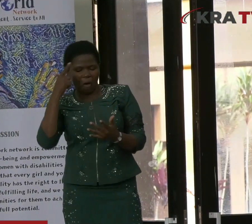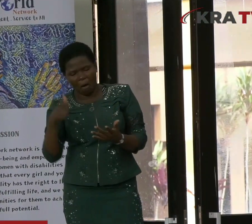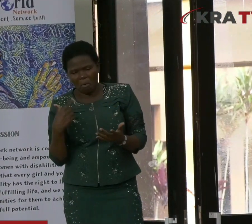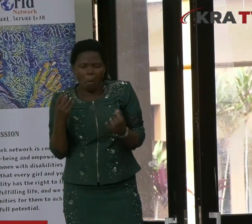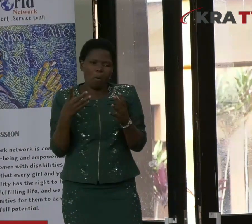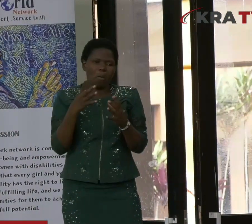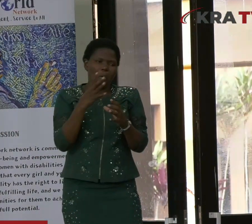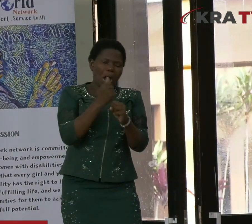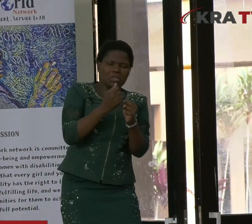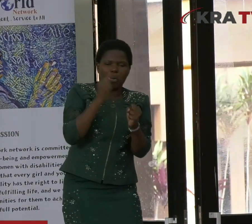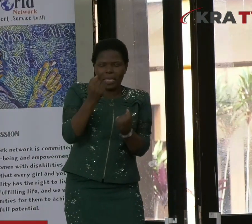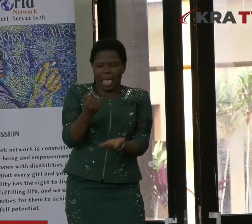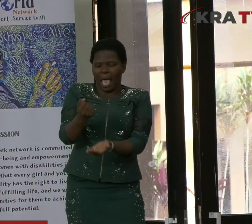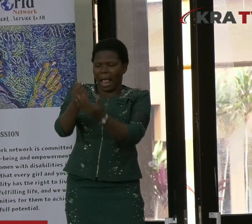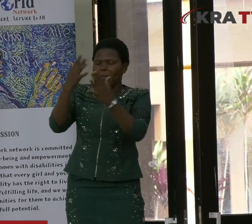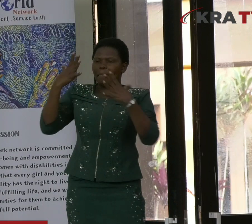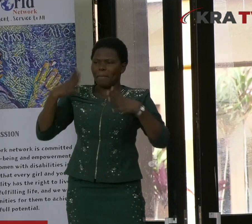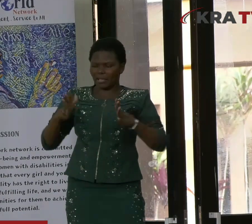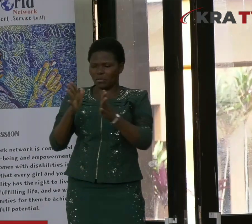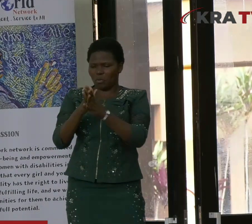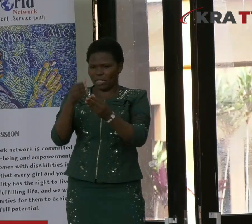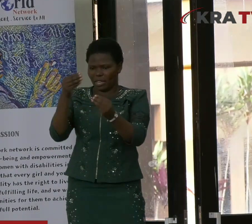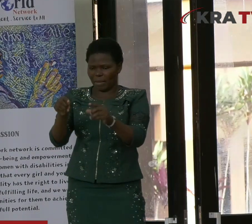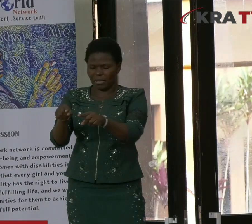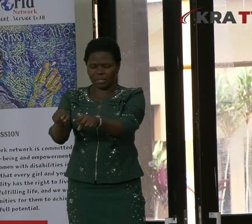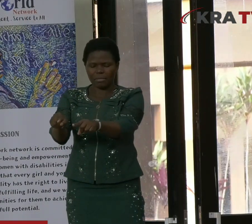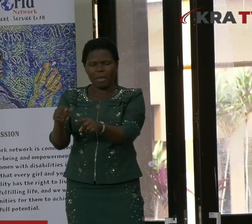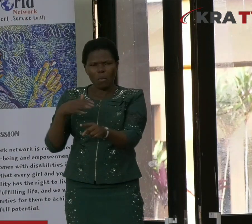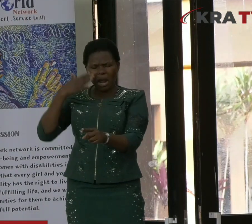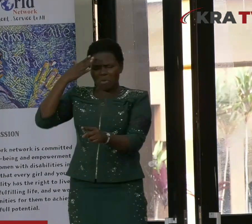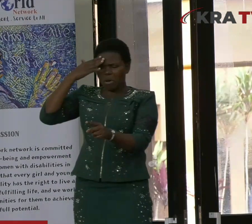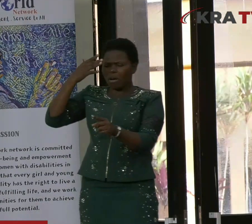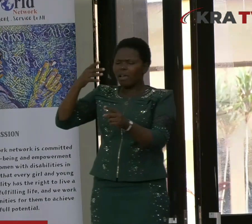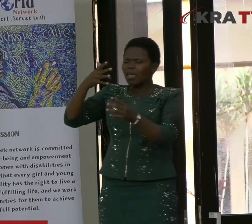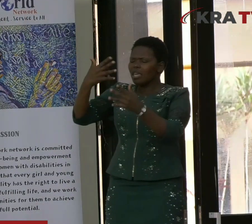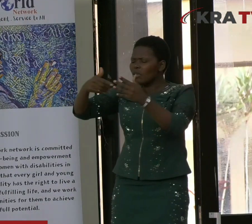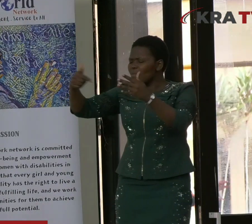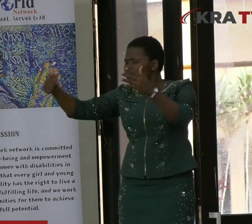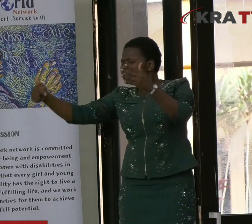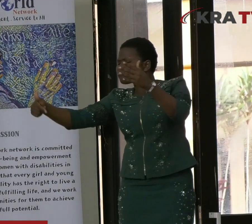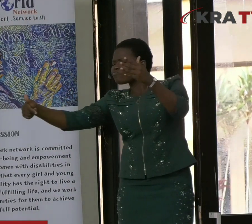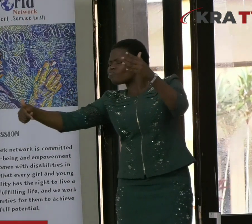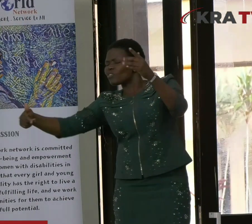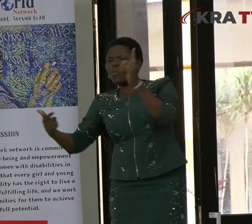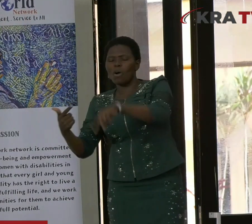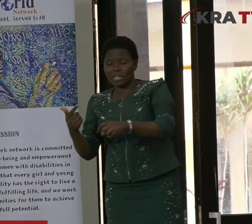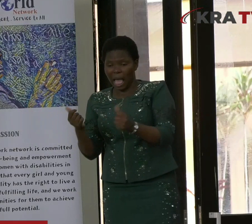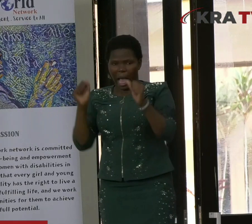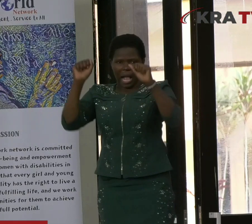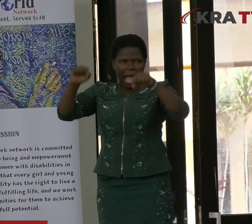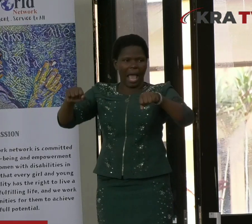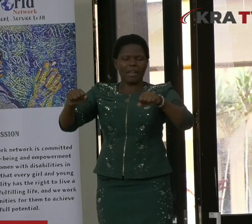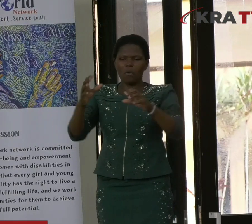Vehicles and other equipments for maybe working, which they can help that person living with a disability.